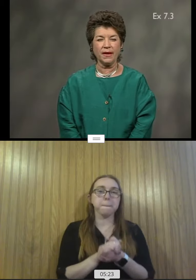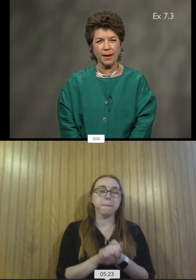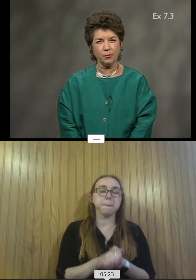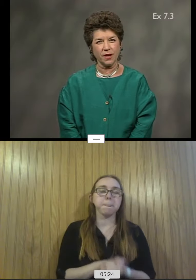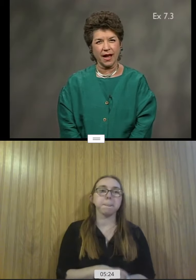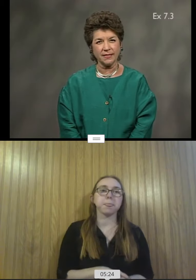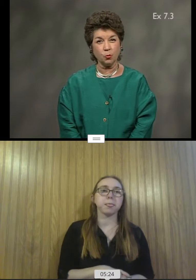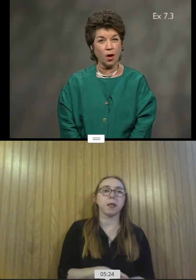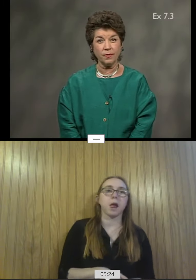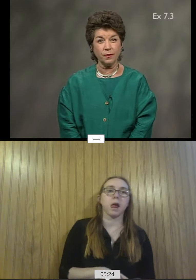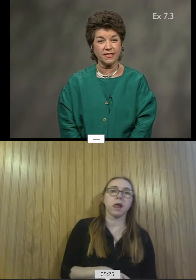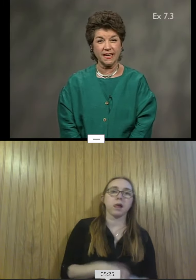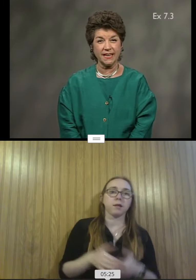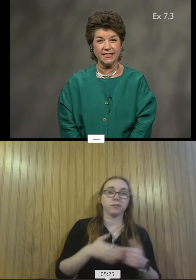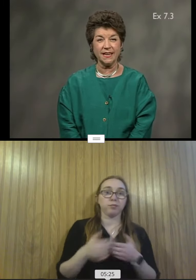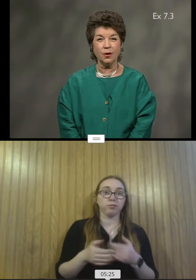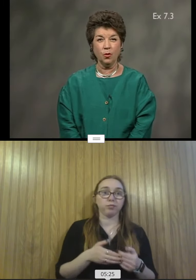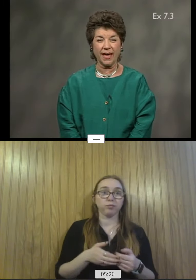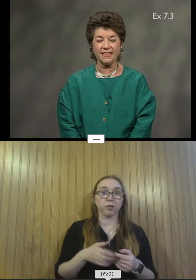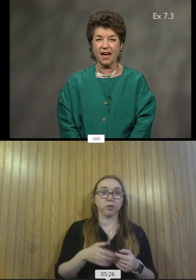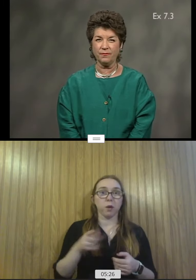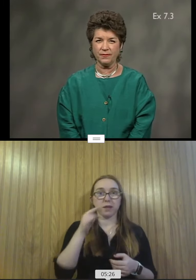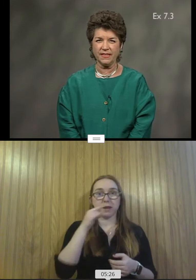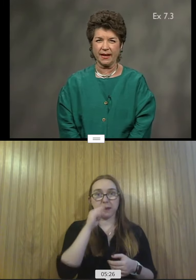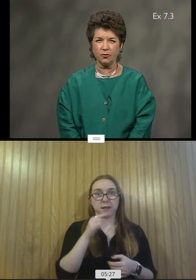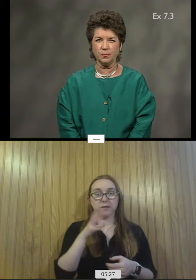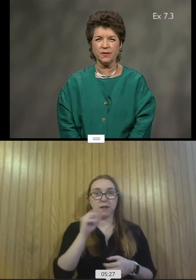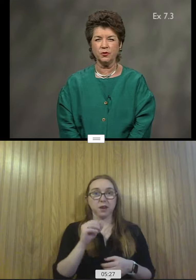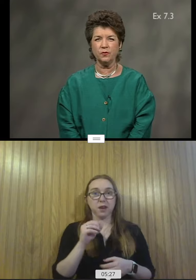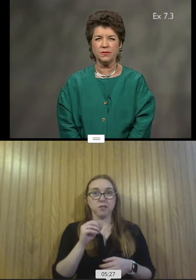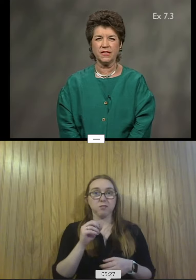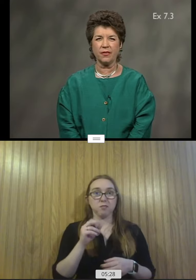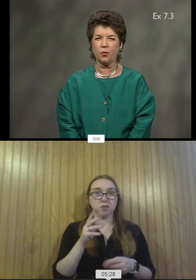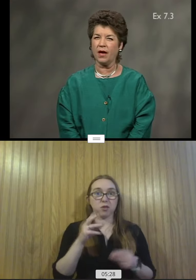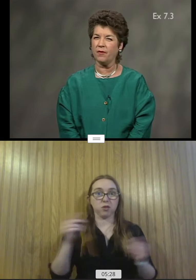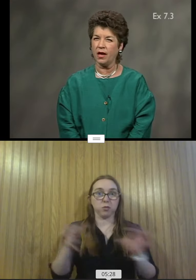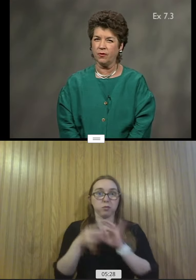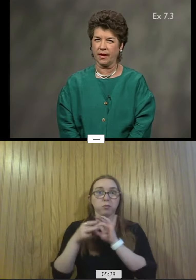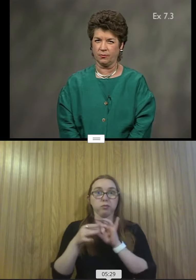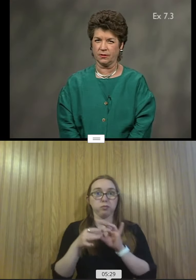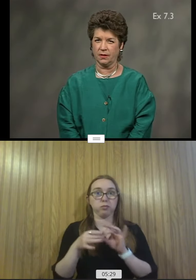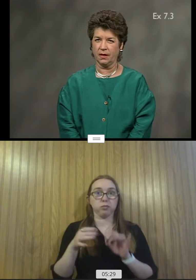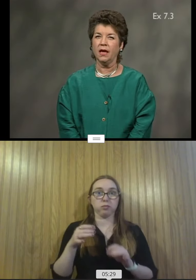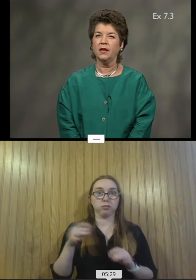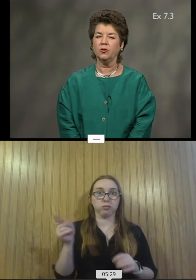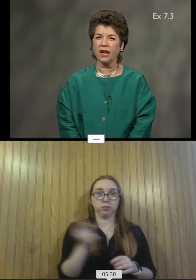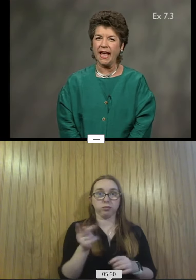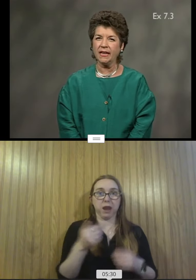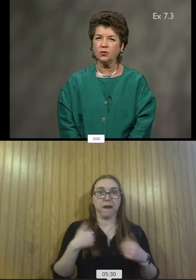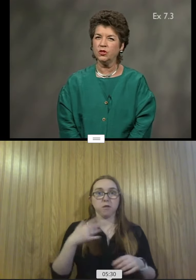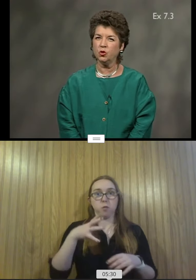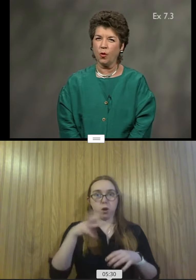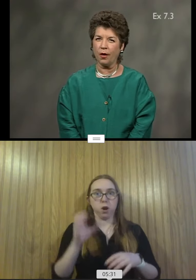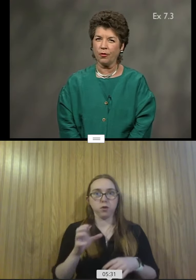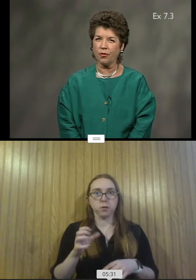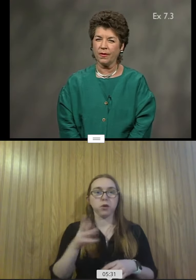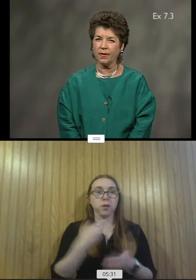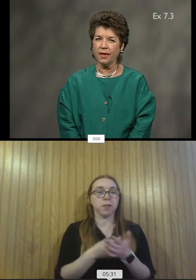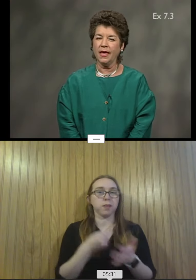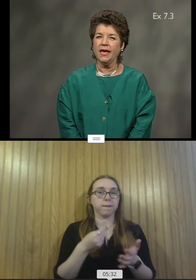when my neighbor dies, one of those kids will get not 50 acres, but the two of them together will have 100 acres. Your land was your